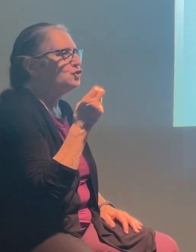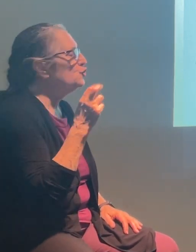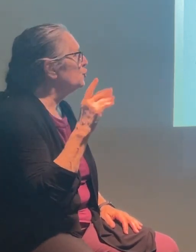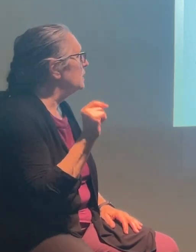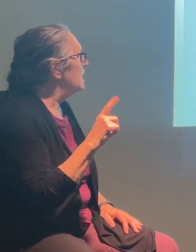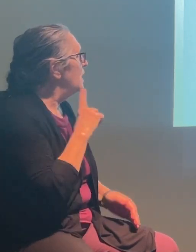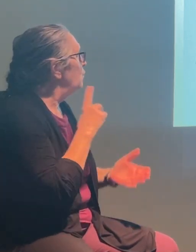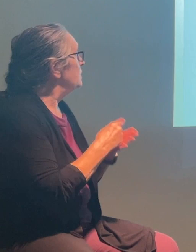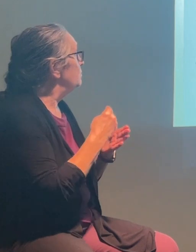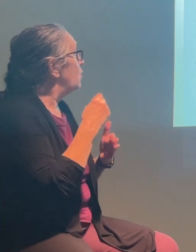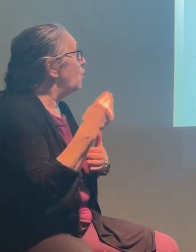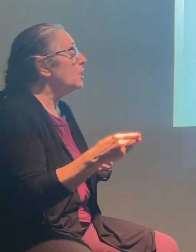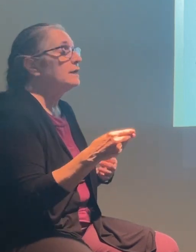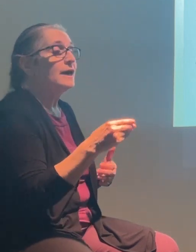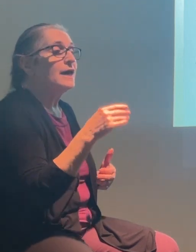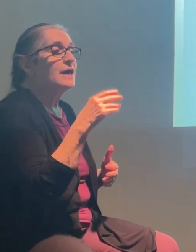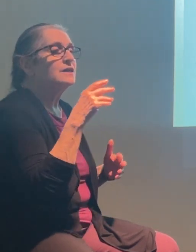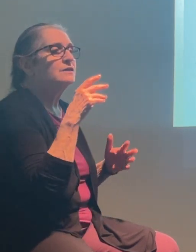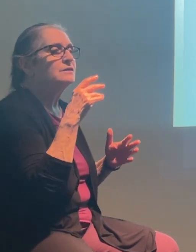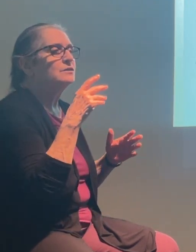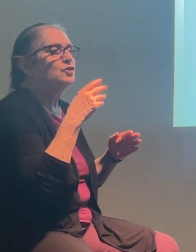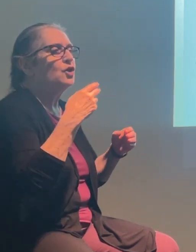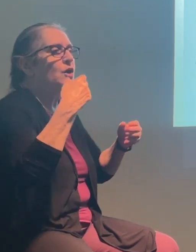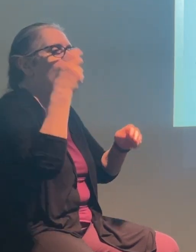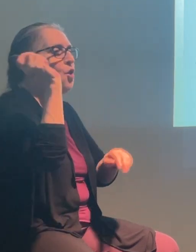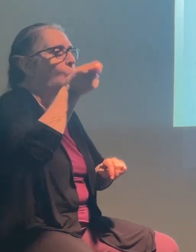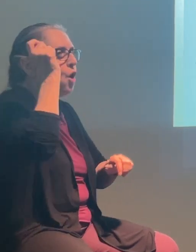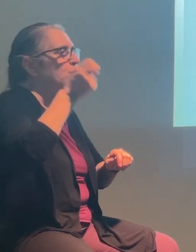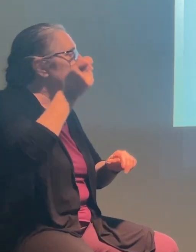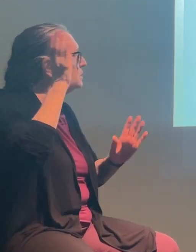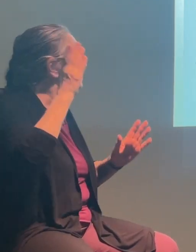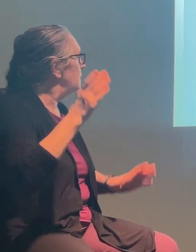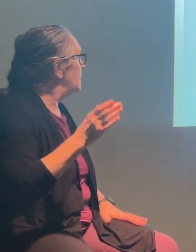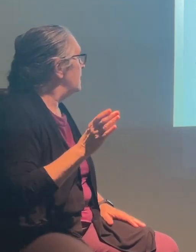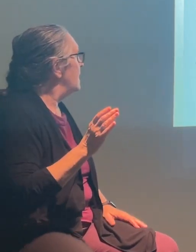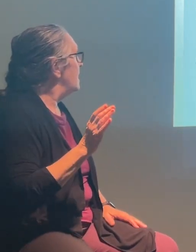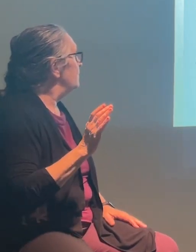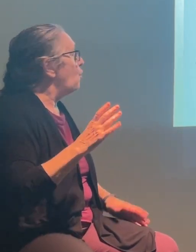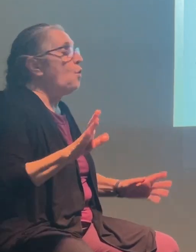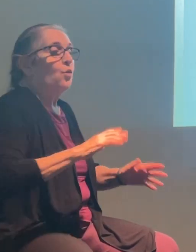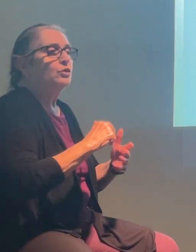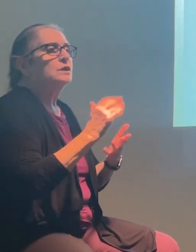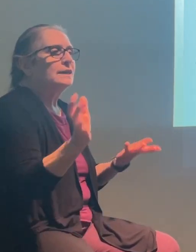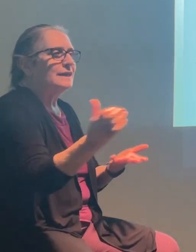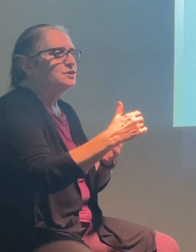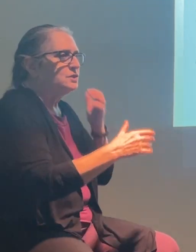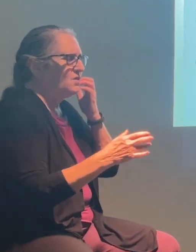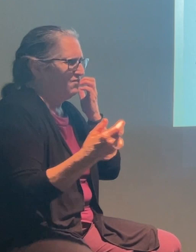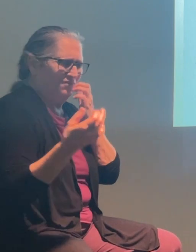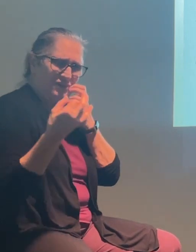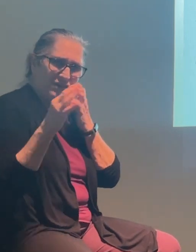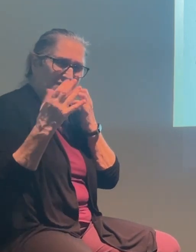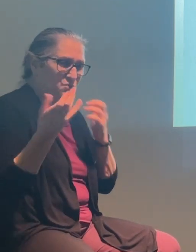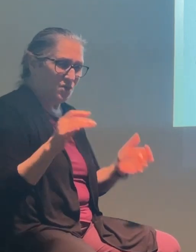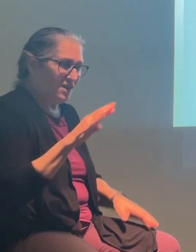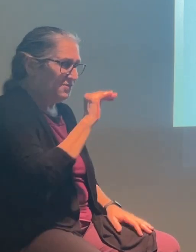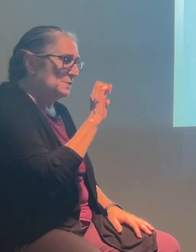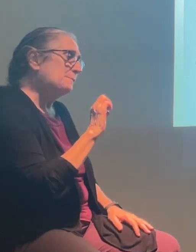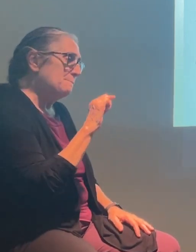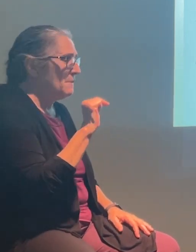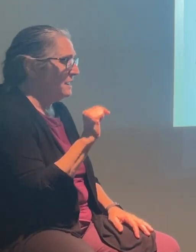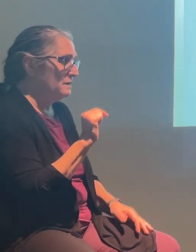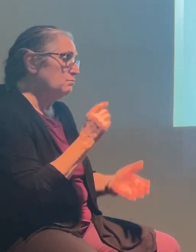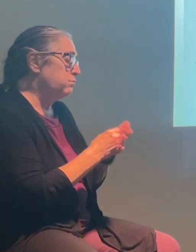auction. The wardrobe went for auction and the Met bought a big chunk of it. For some odd reason, the French didn't want to keep it, so it was very